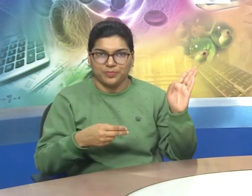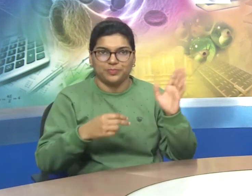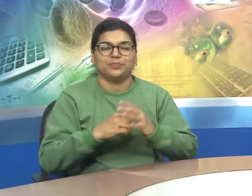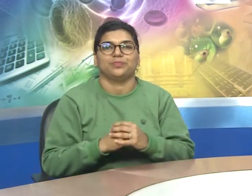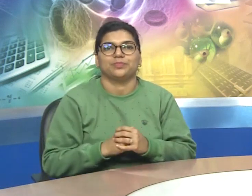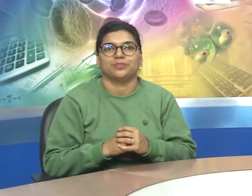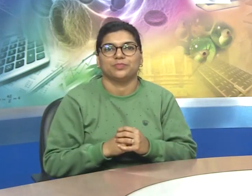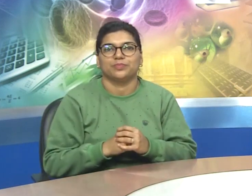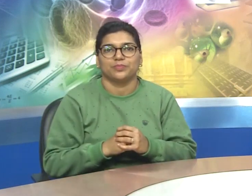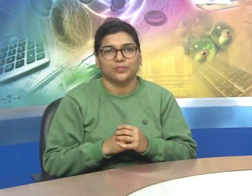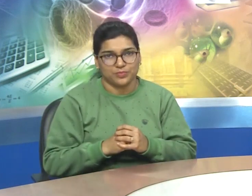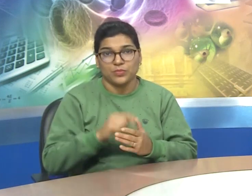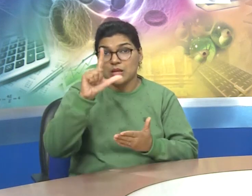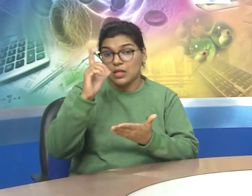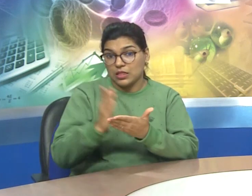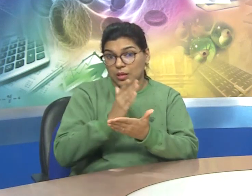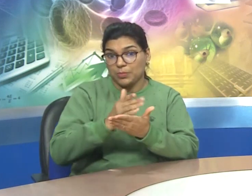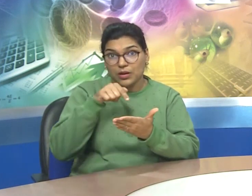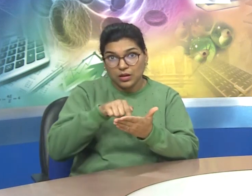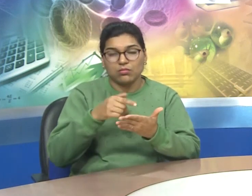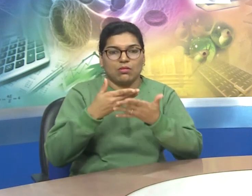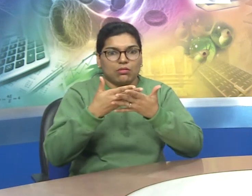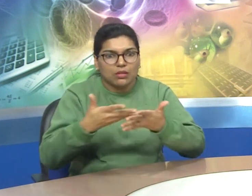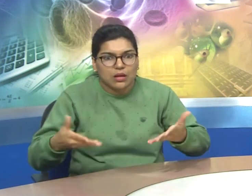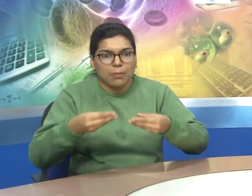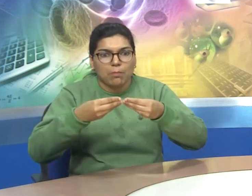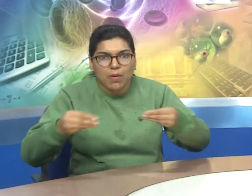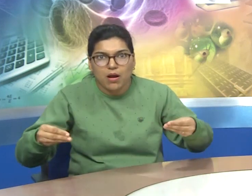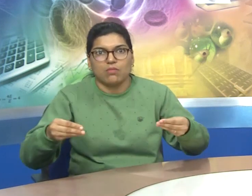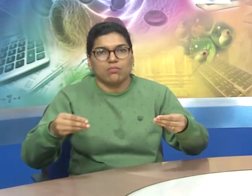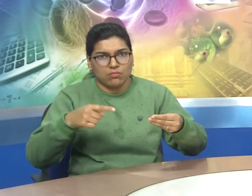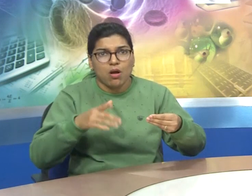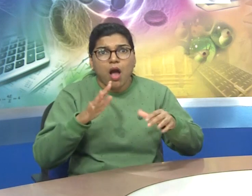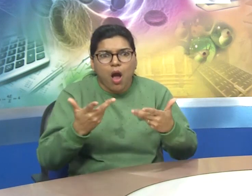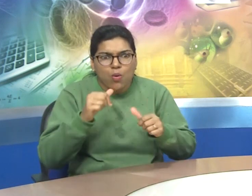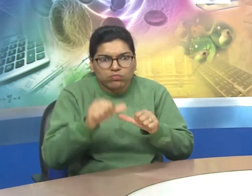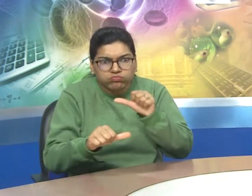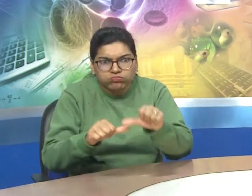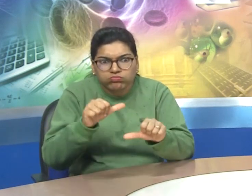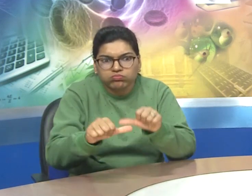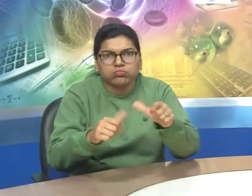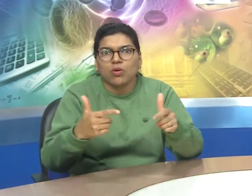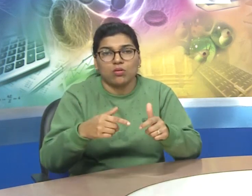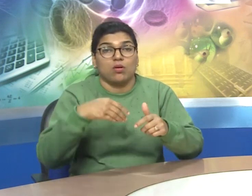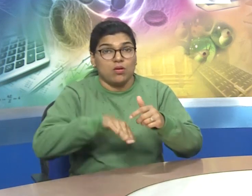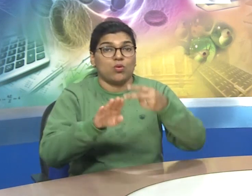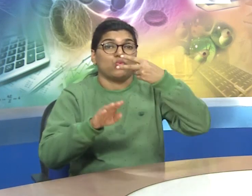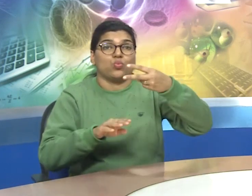level. We are doing lesson number 10. Name of the lesson is Processing of Library Material. In